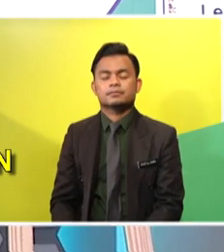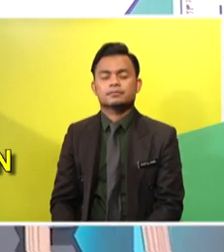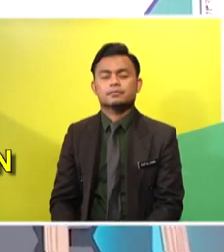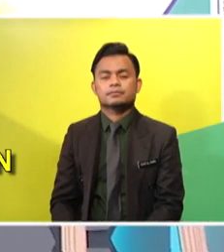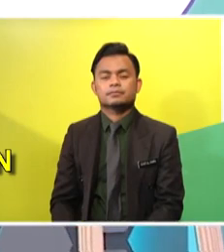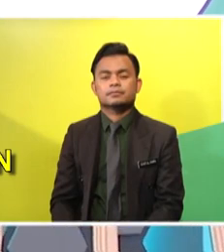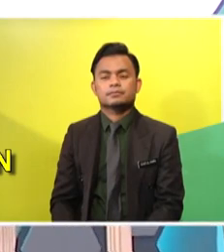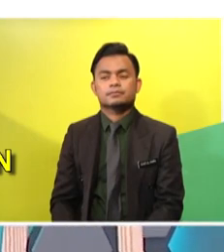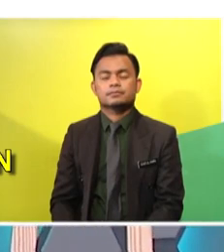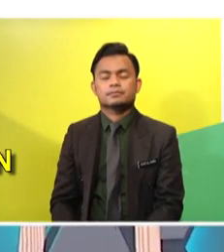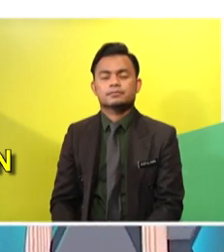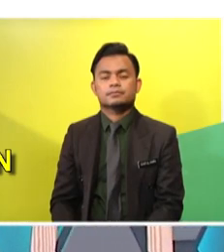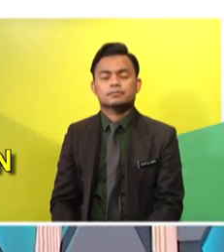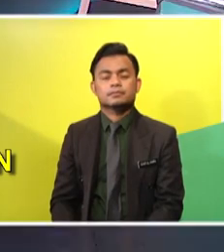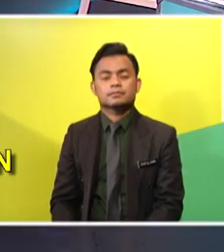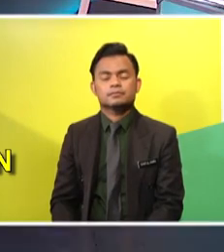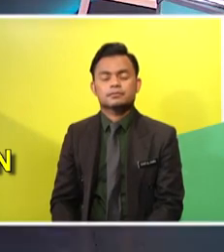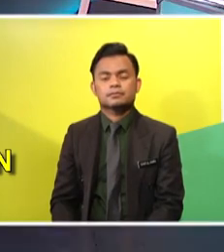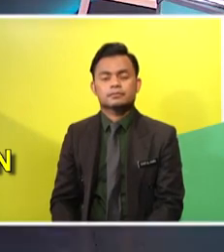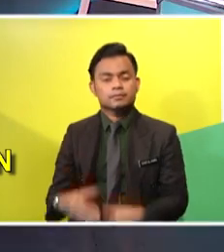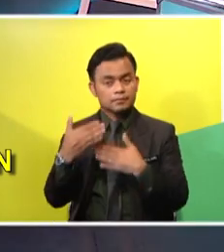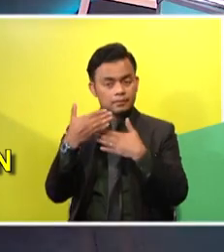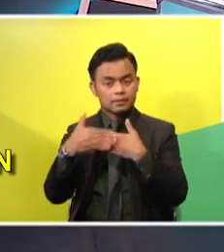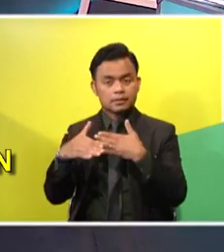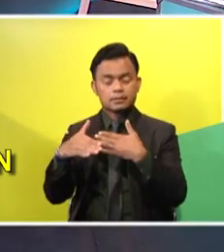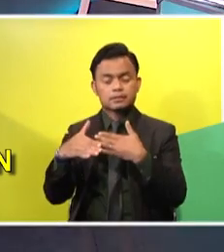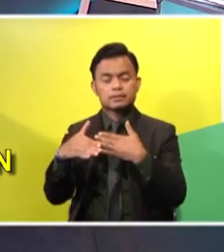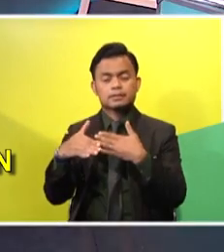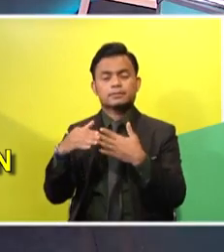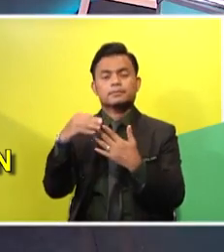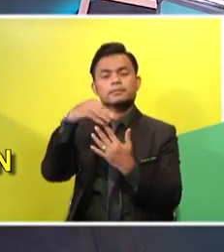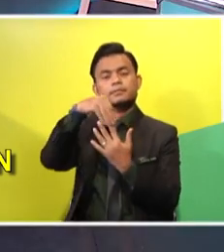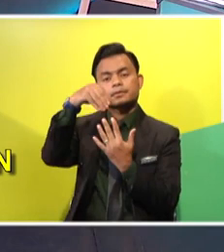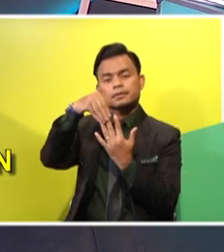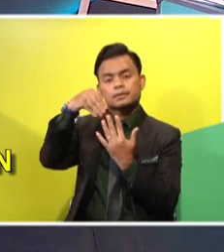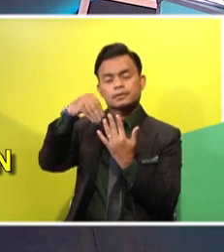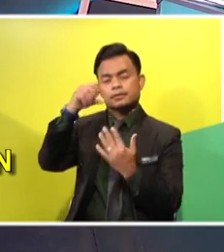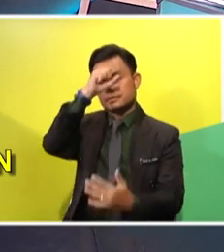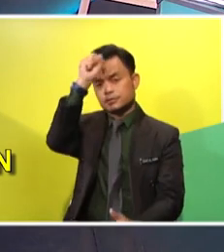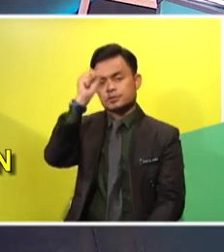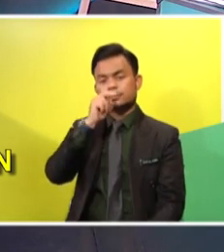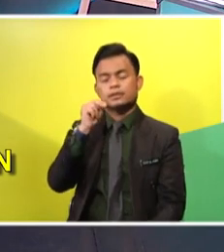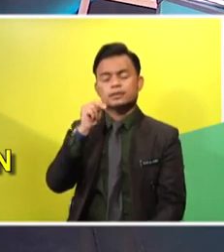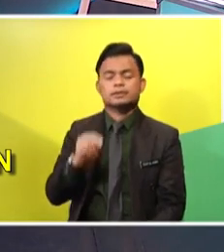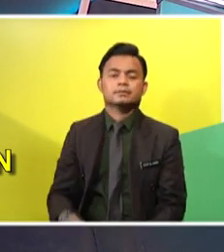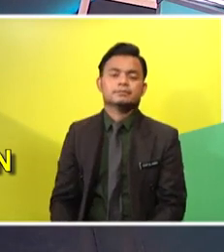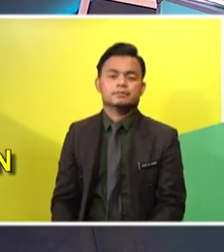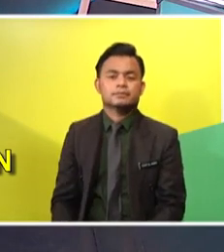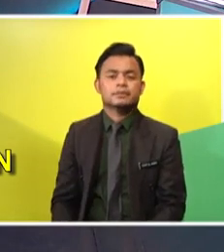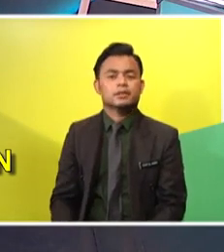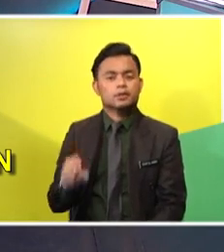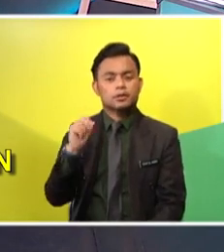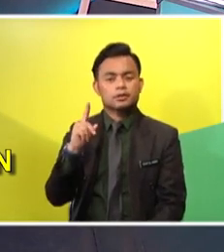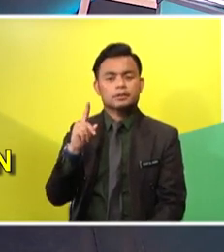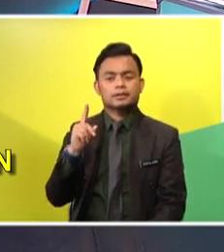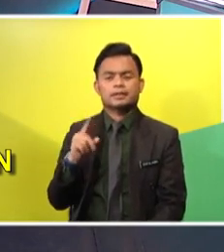Okay. Right. Should I choose the next question? Yeah, sure, sure. We proceed to the next. Teacher Koh, I will take. This is nice. Oh my